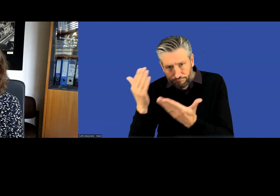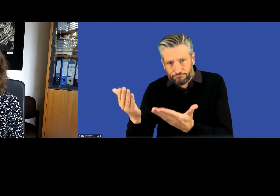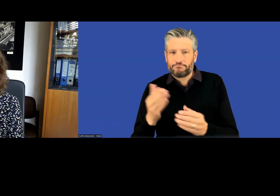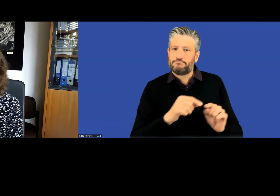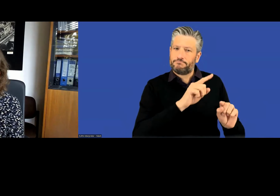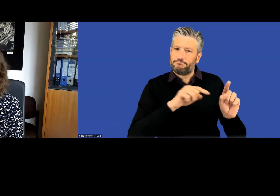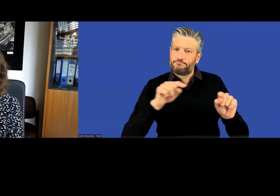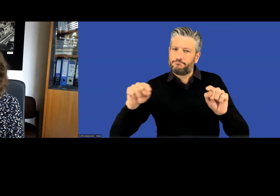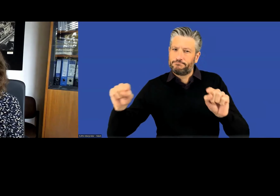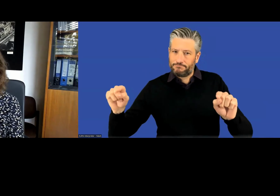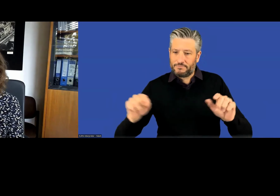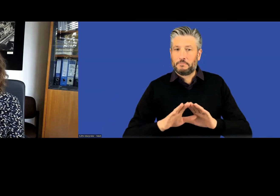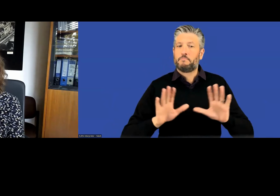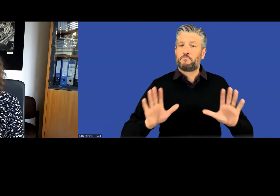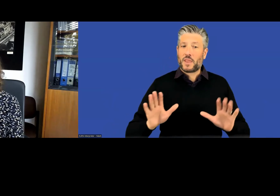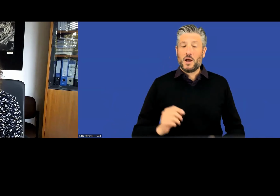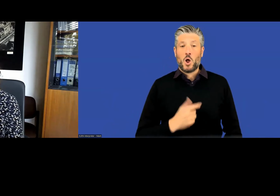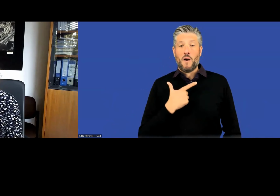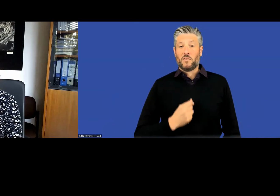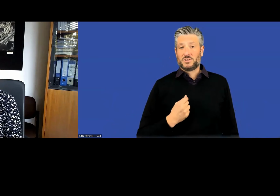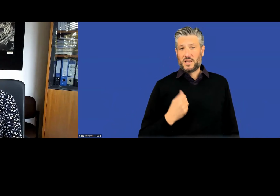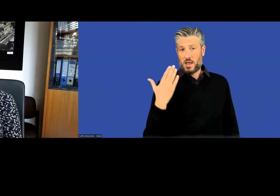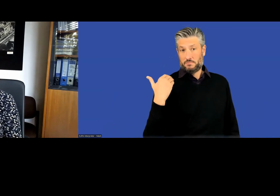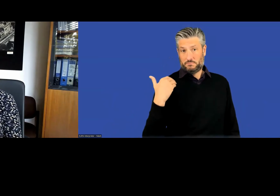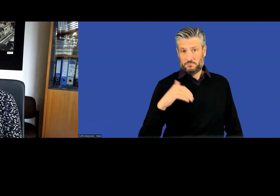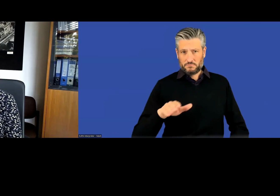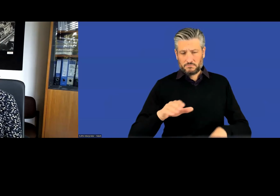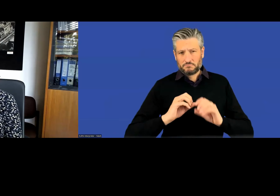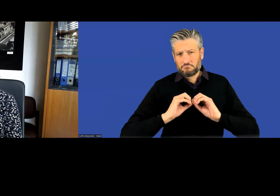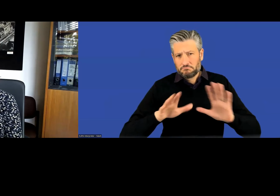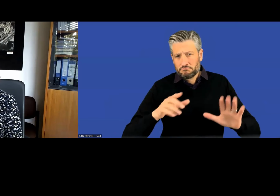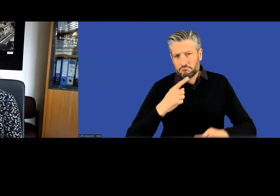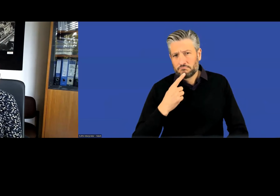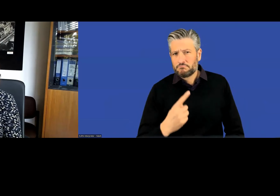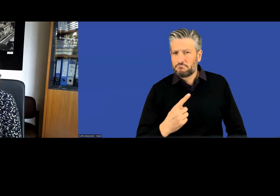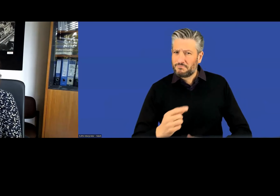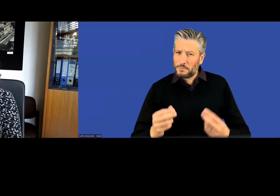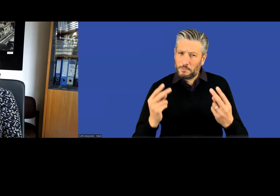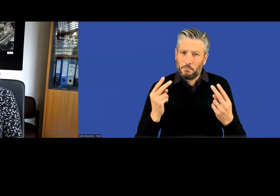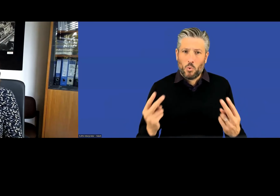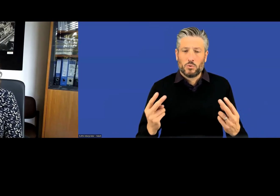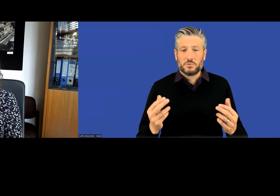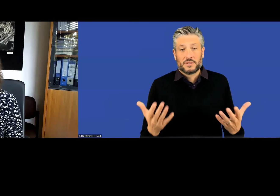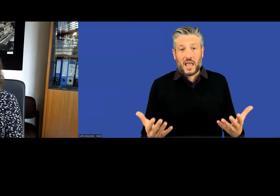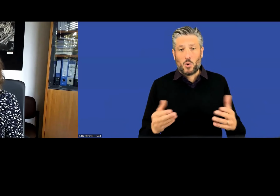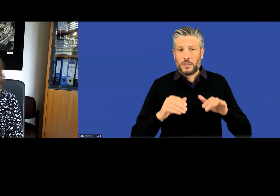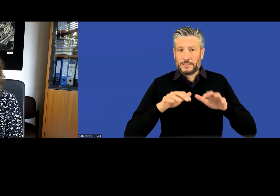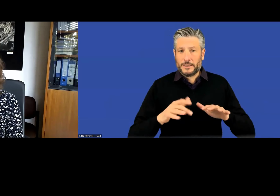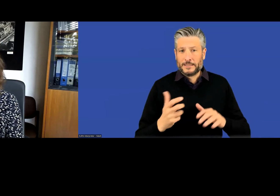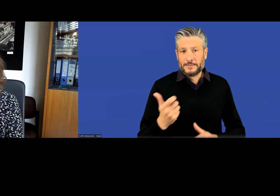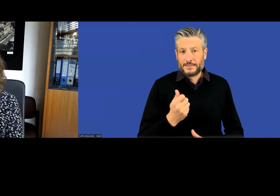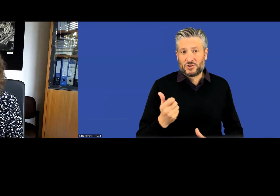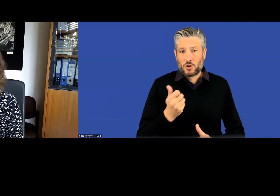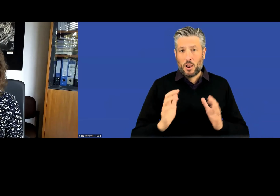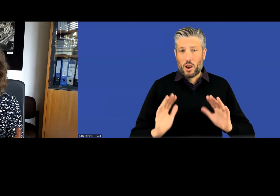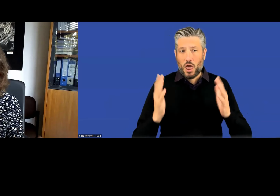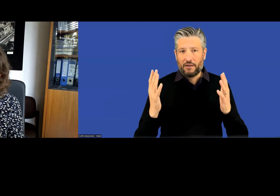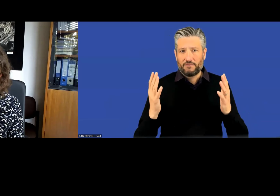course, since the digital environment nowadays is such a significant part of all our lives, we must ensure equality